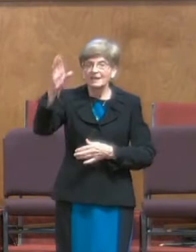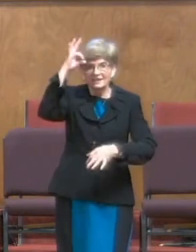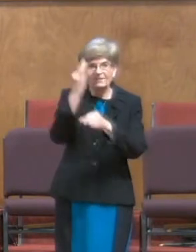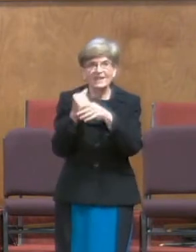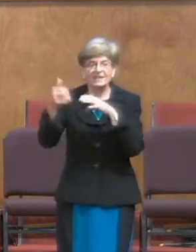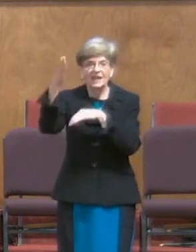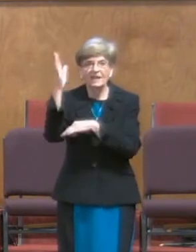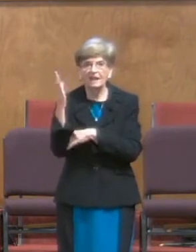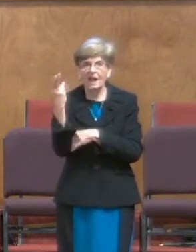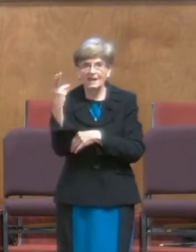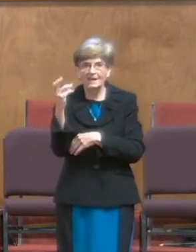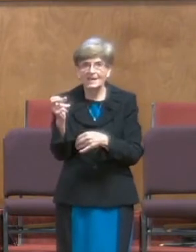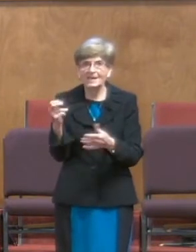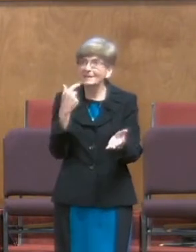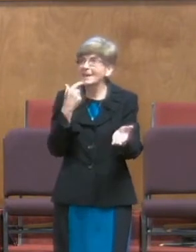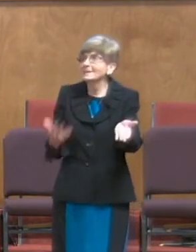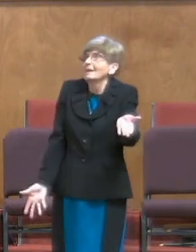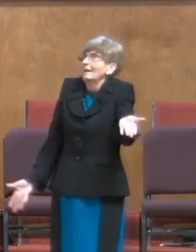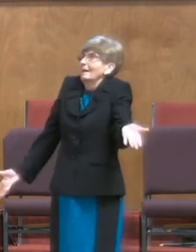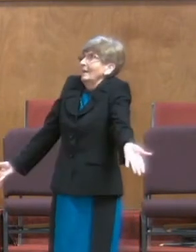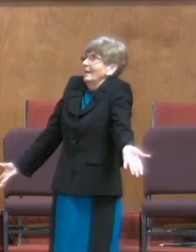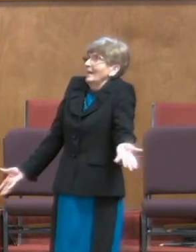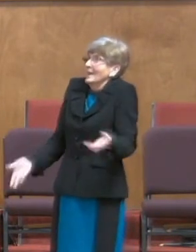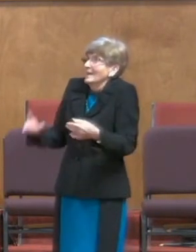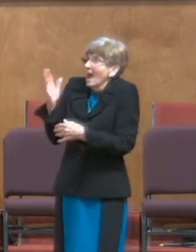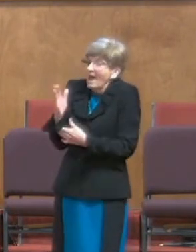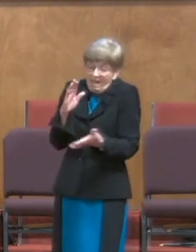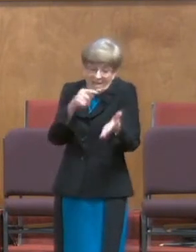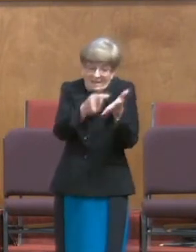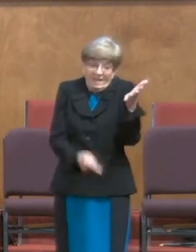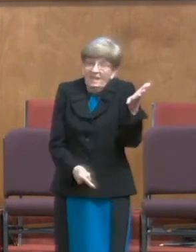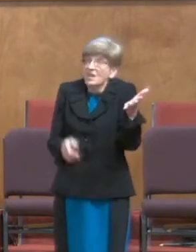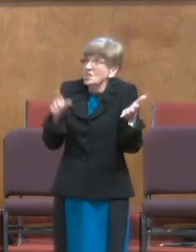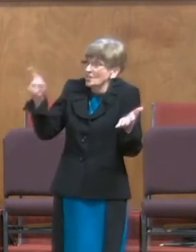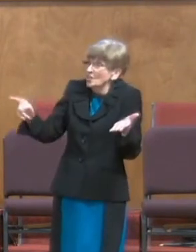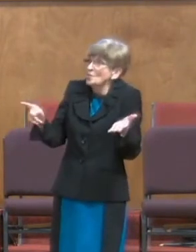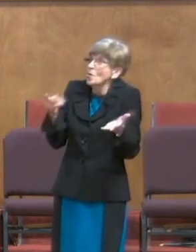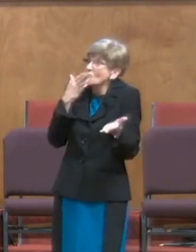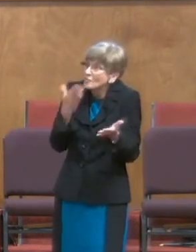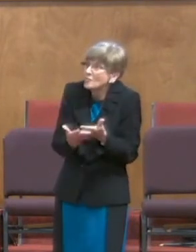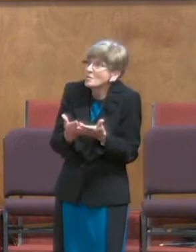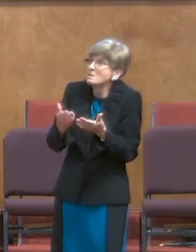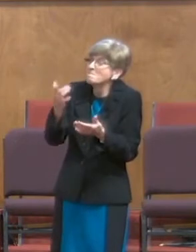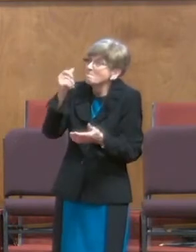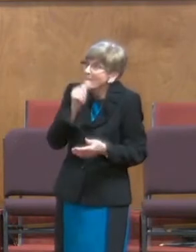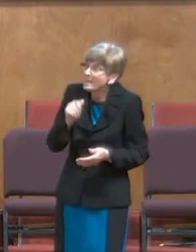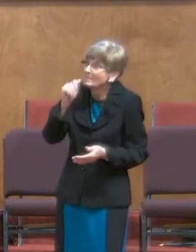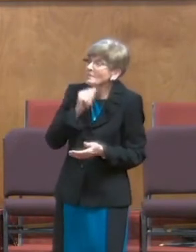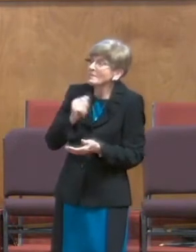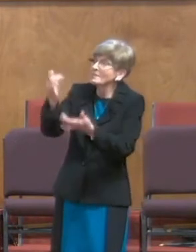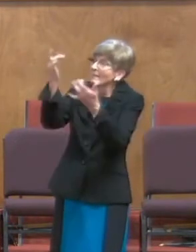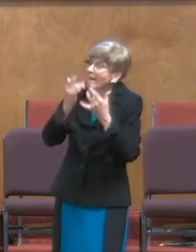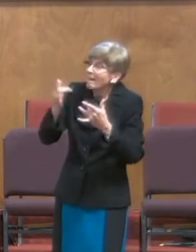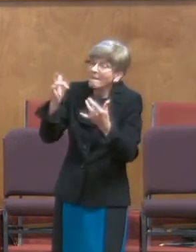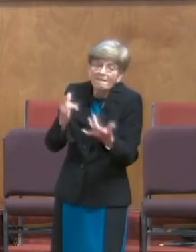looks and says, God, if all of these things are true of you, why is all of this happening? If you are